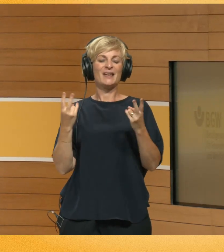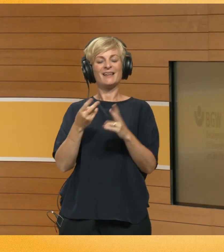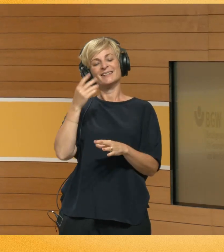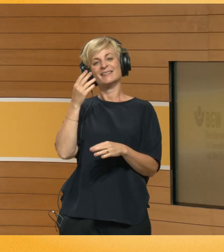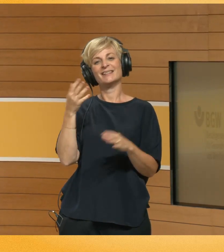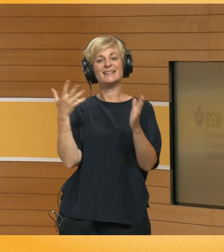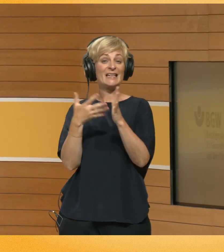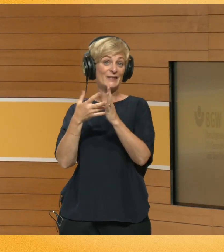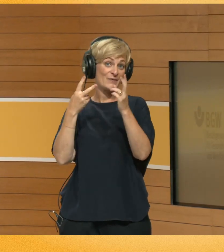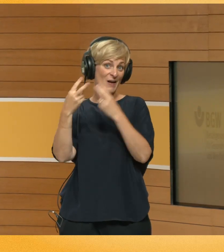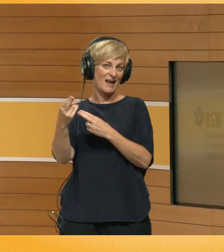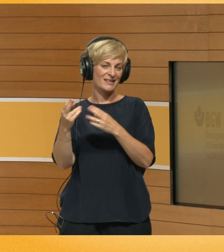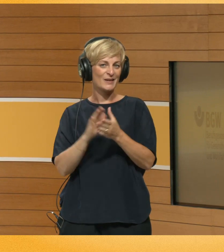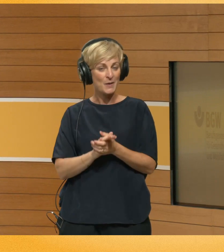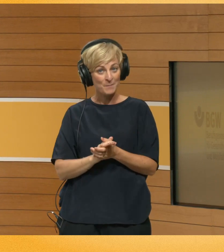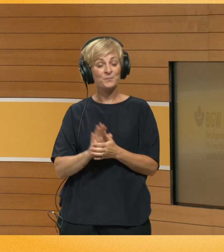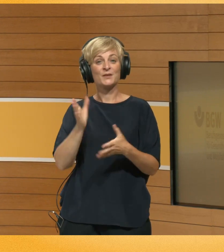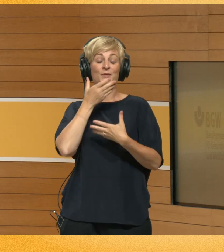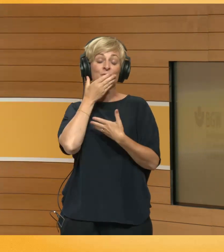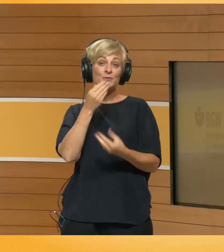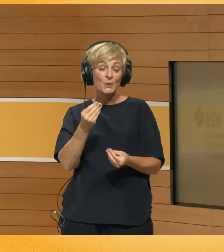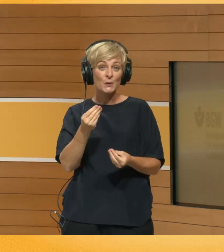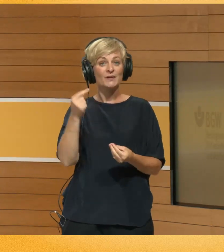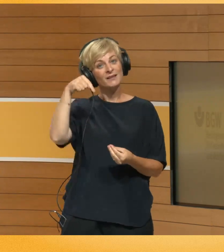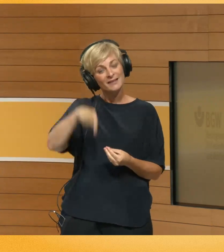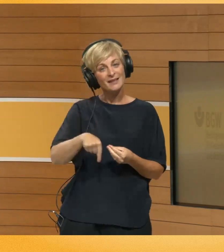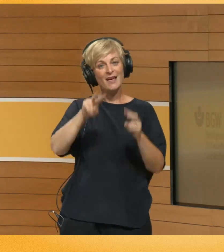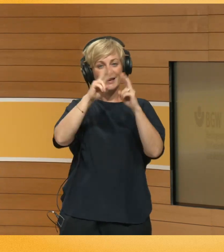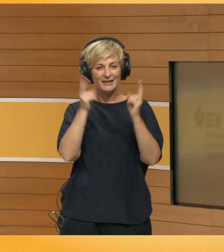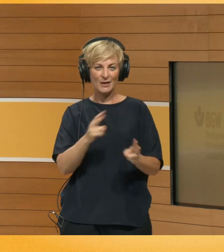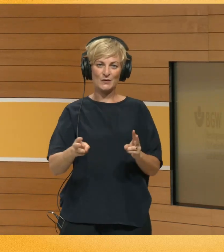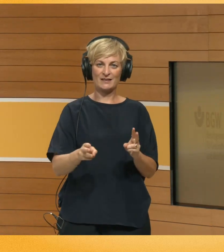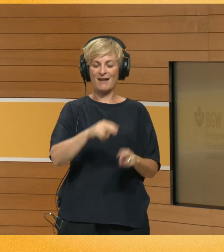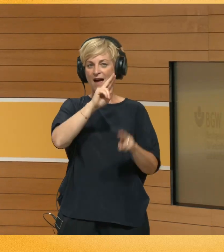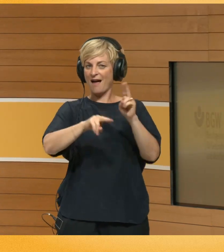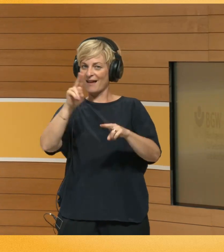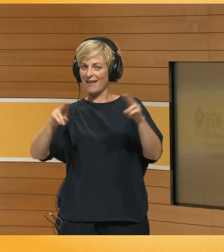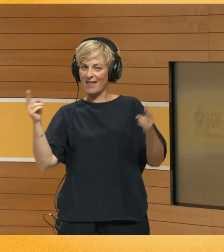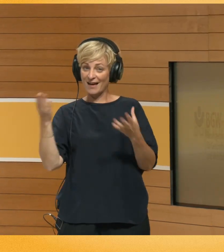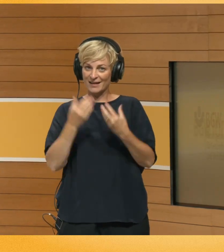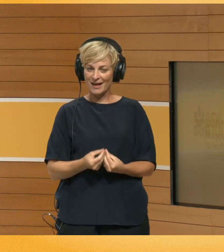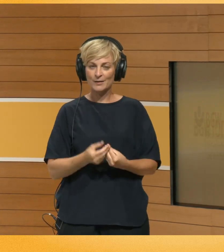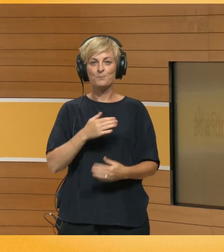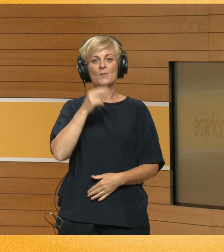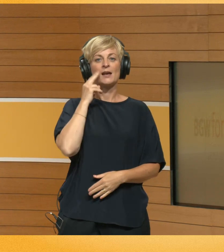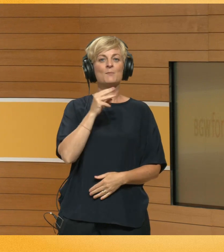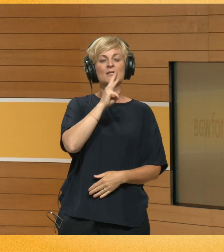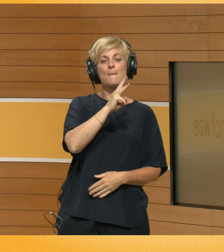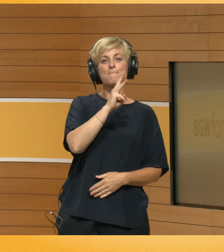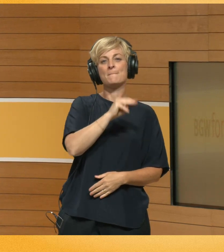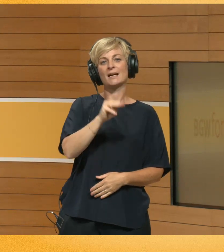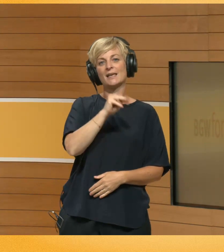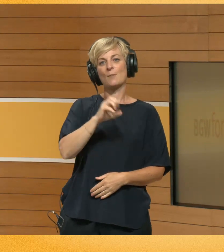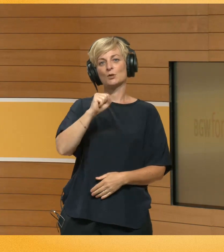us today. I just want to introduce myself. My name is Miriam Stuckert. I'm with the BGW, and I'm